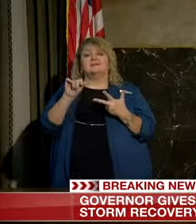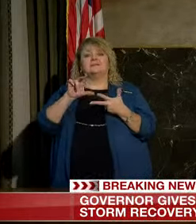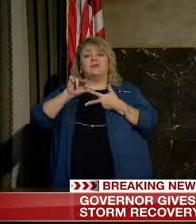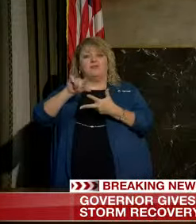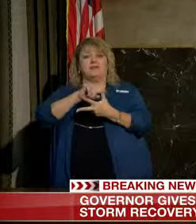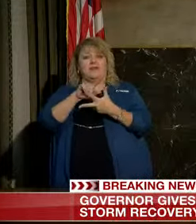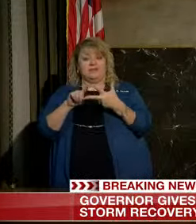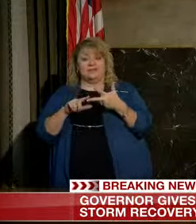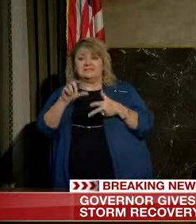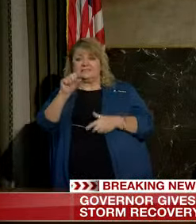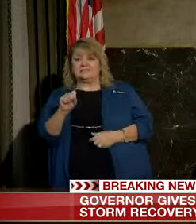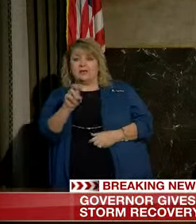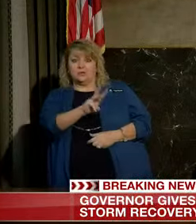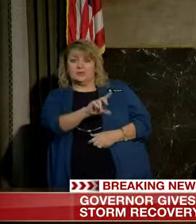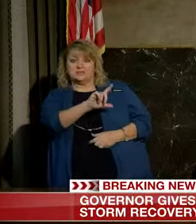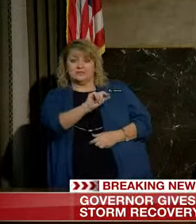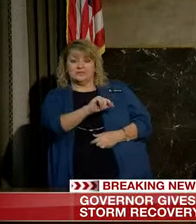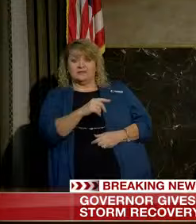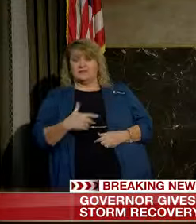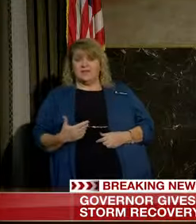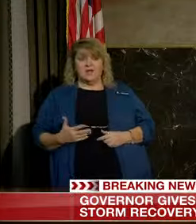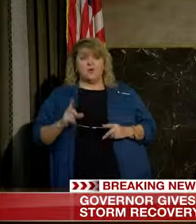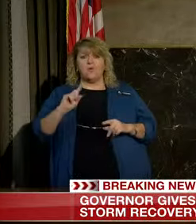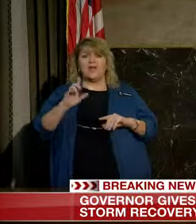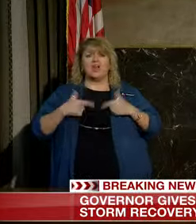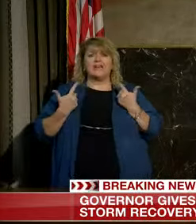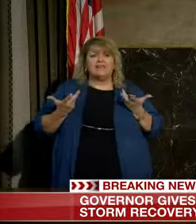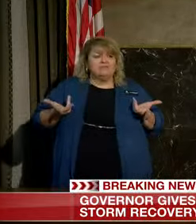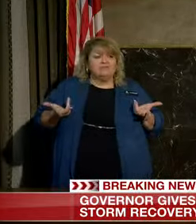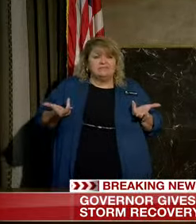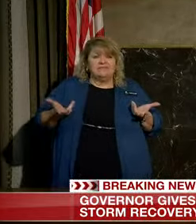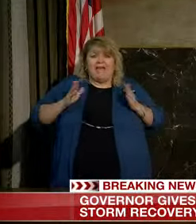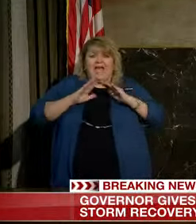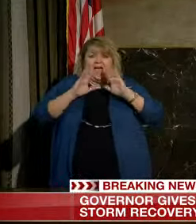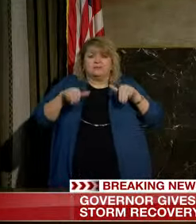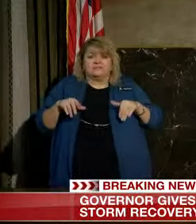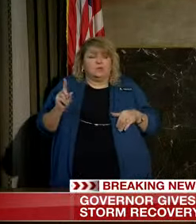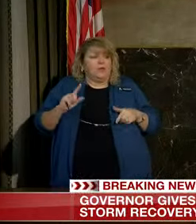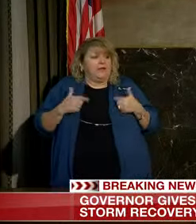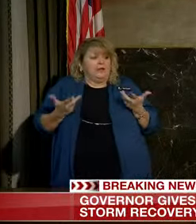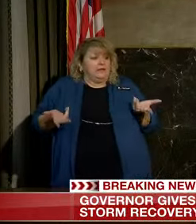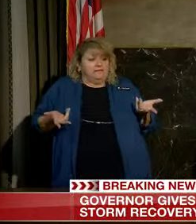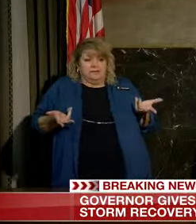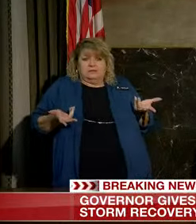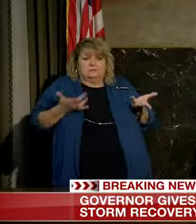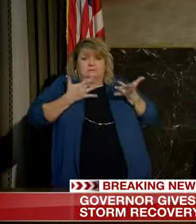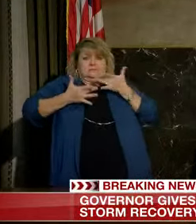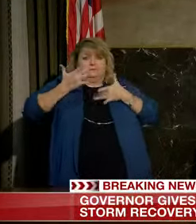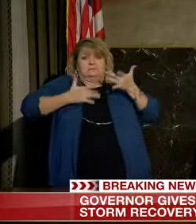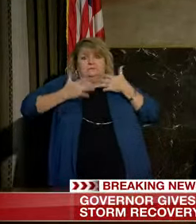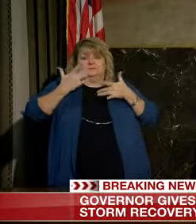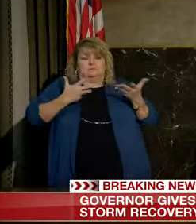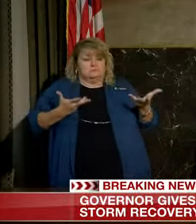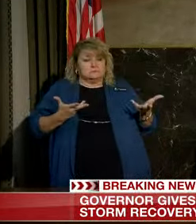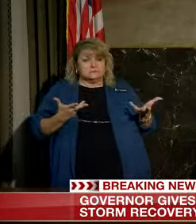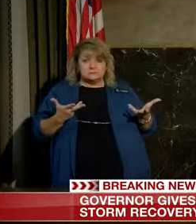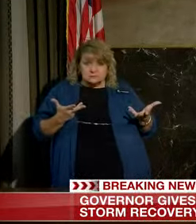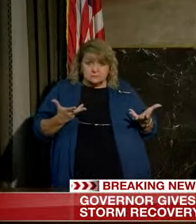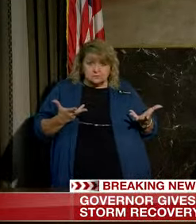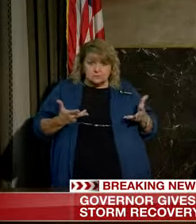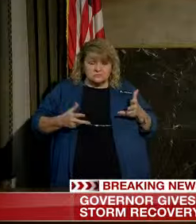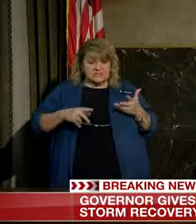Louisiana. Housing is obviously one of the most pressing issues that we've discussed, and it runs the gamut from everything from those